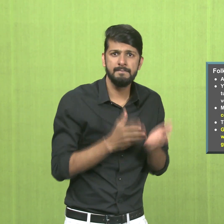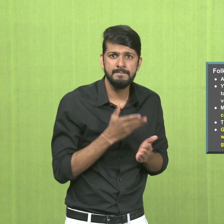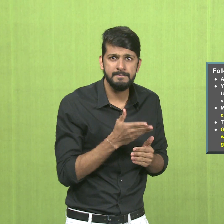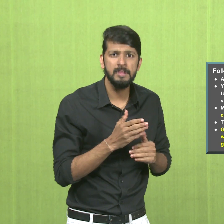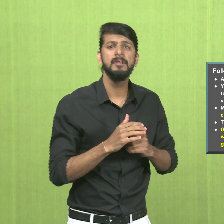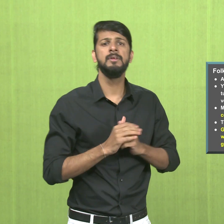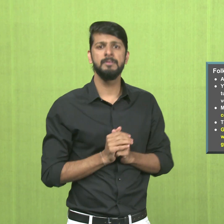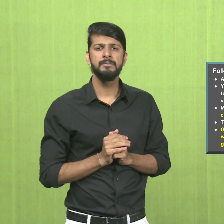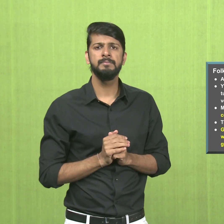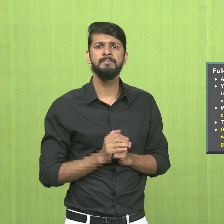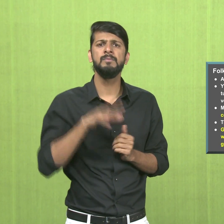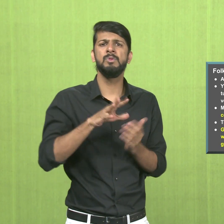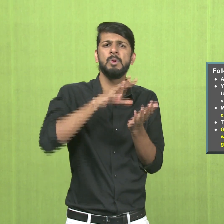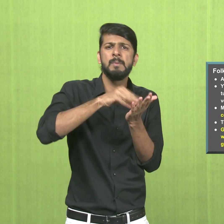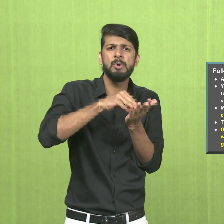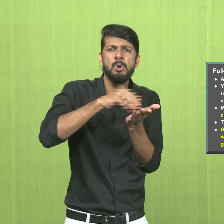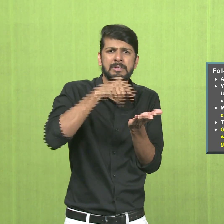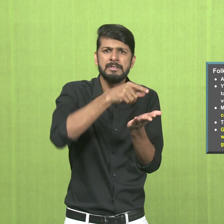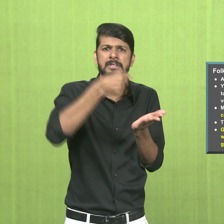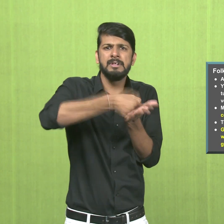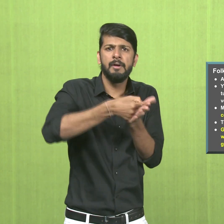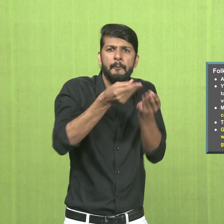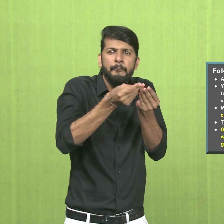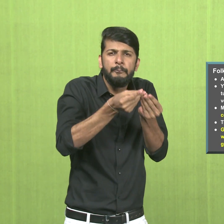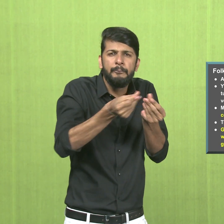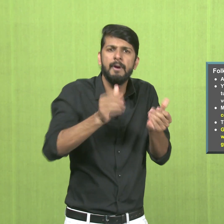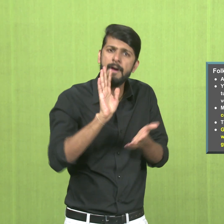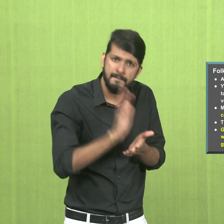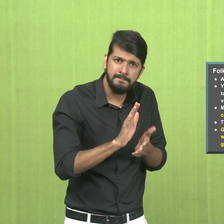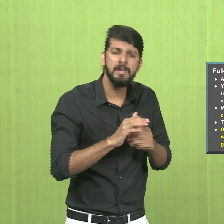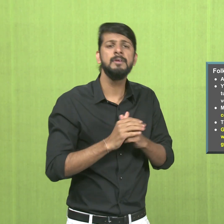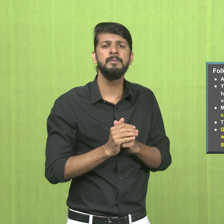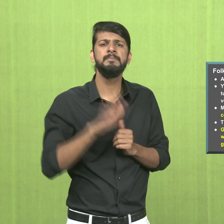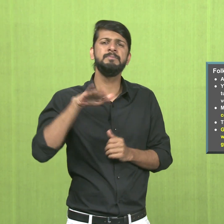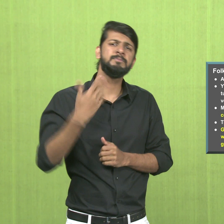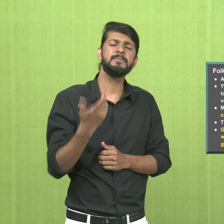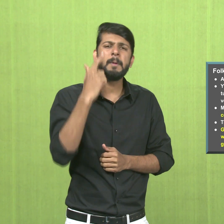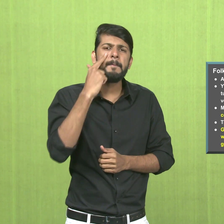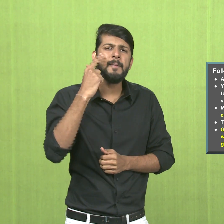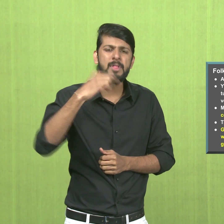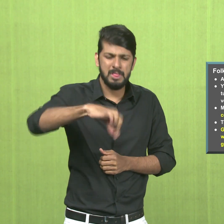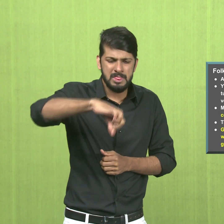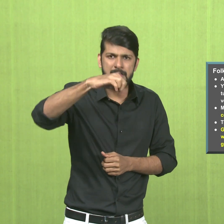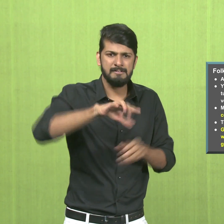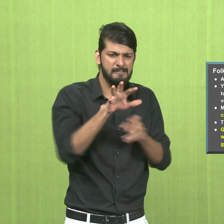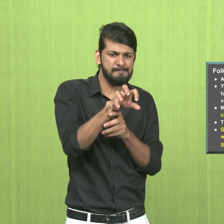they also use rice powder, turmeric powder,